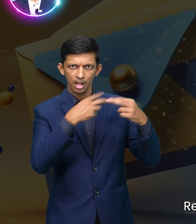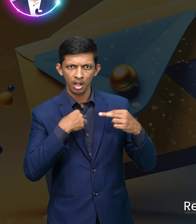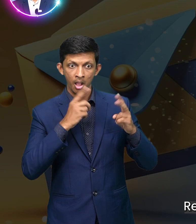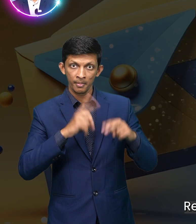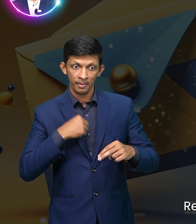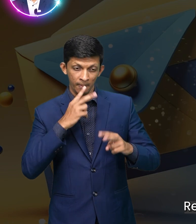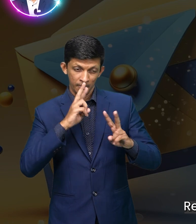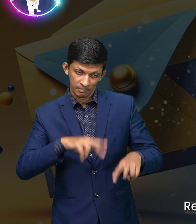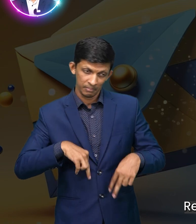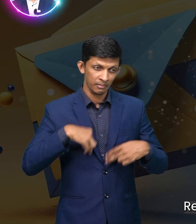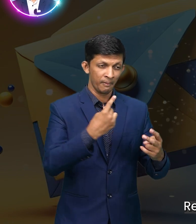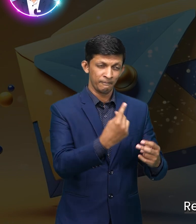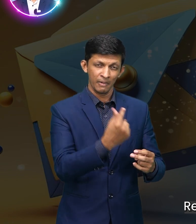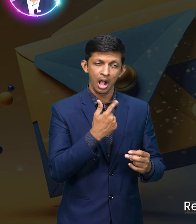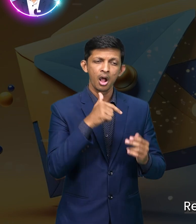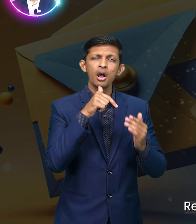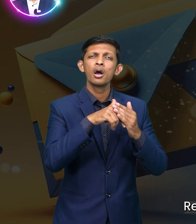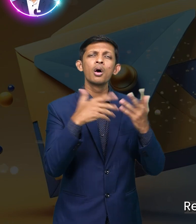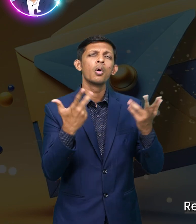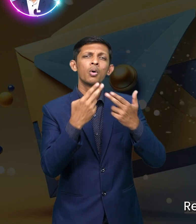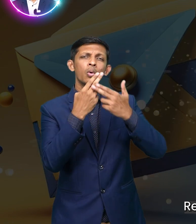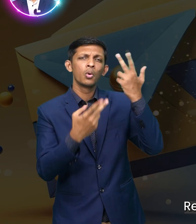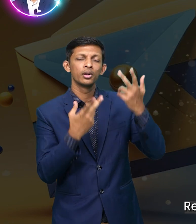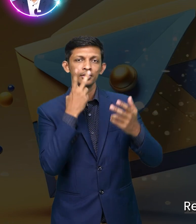Respond promptly.